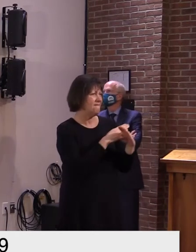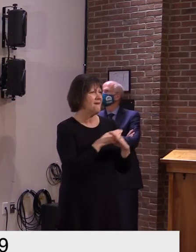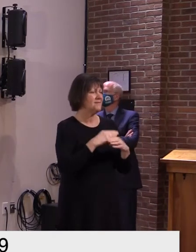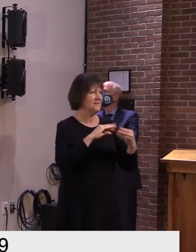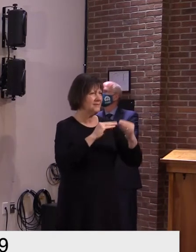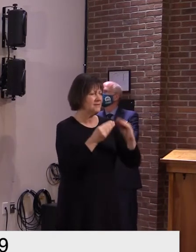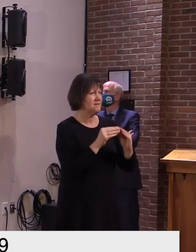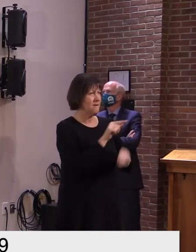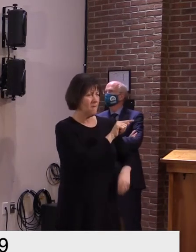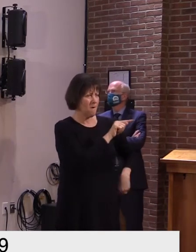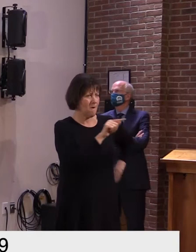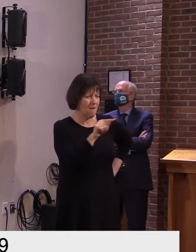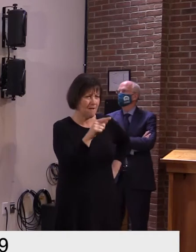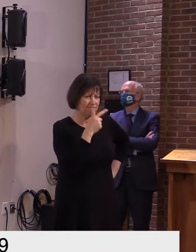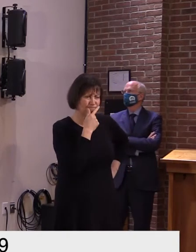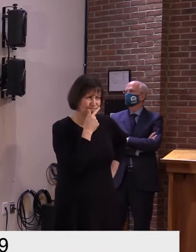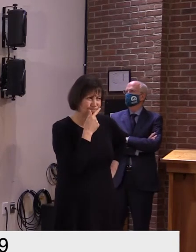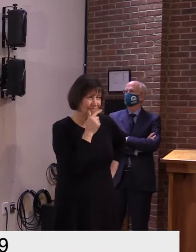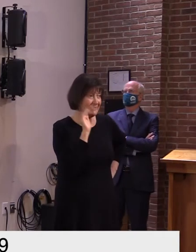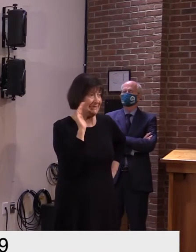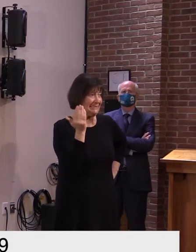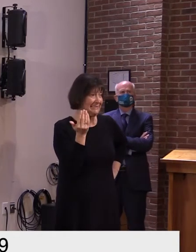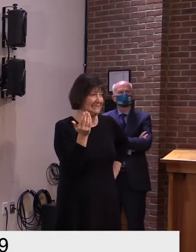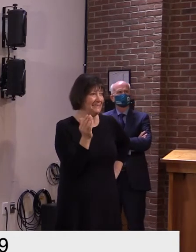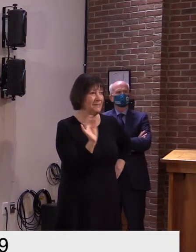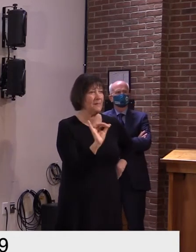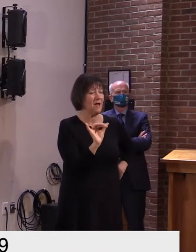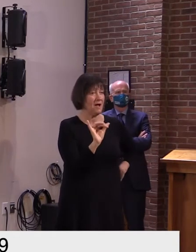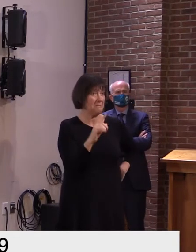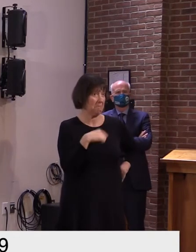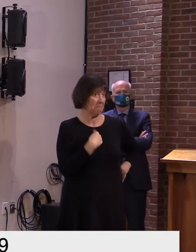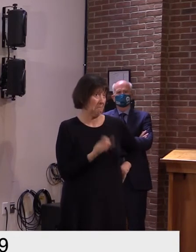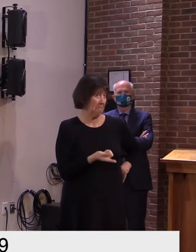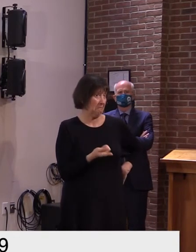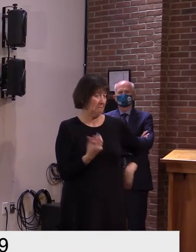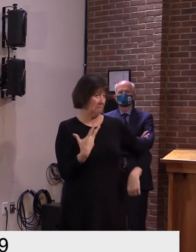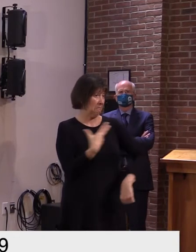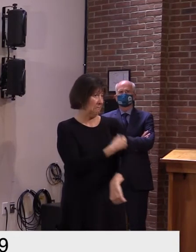notes on, and it looks like we vaccinated